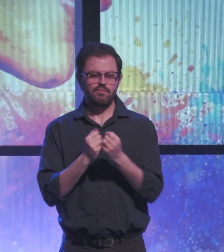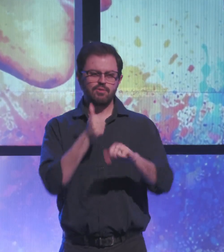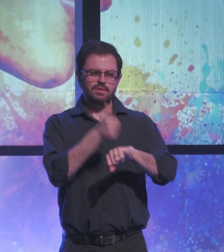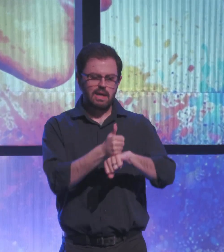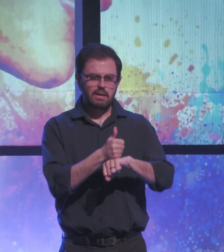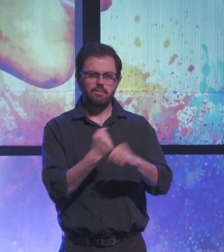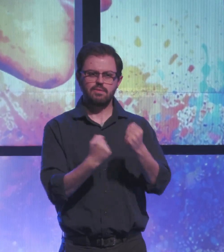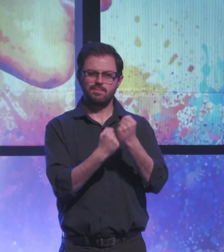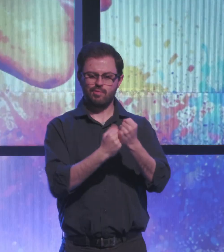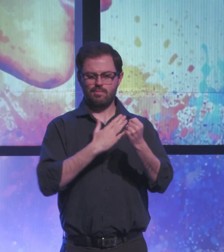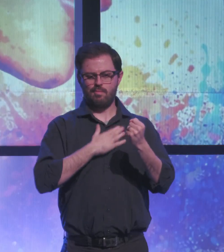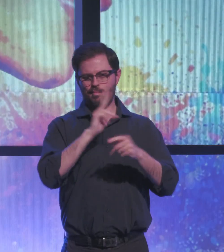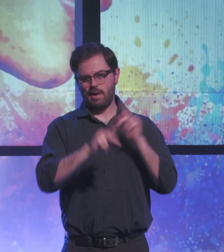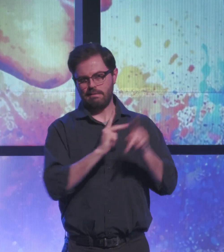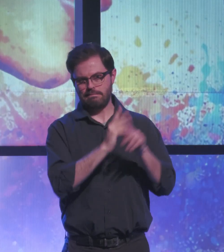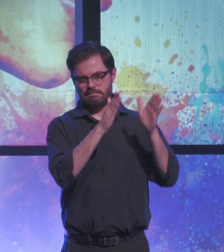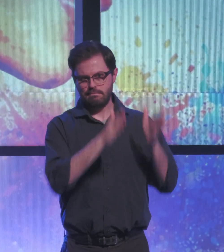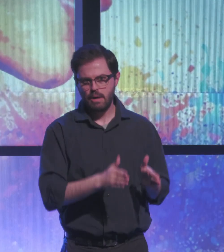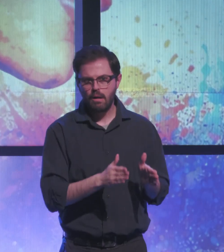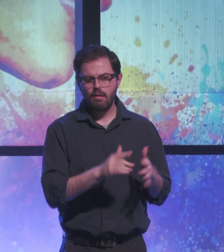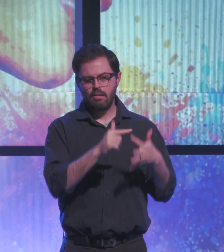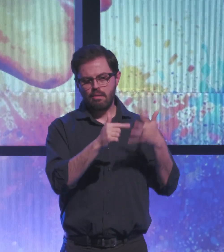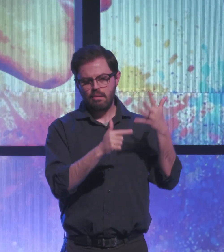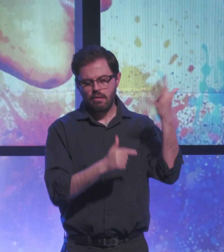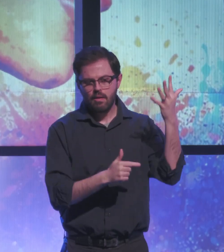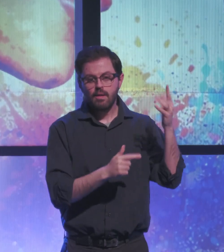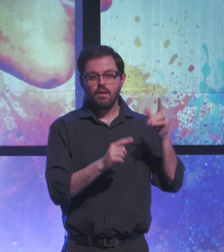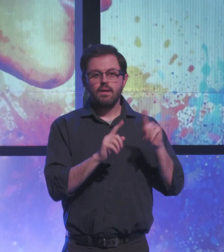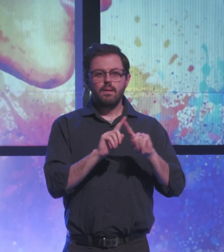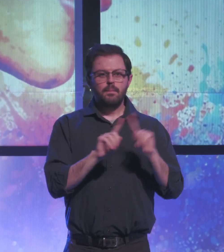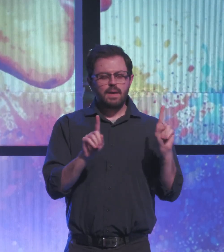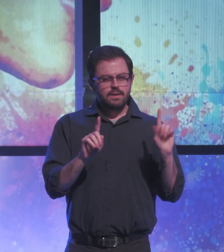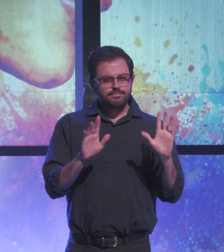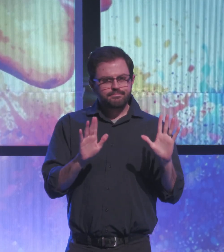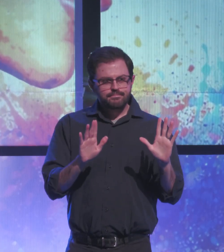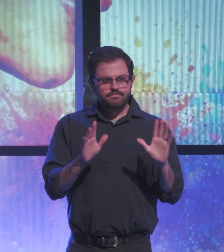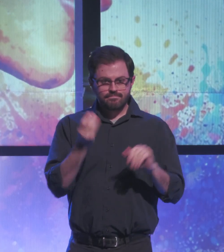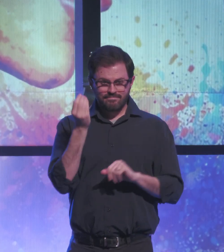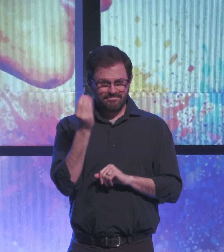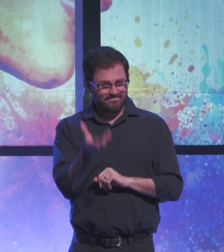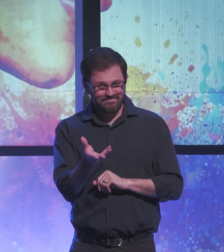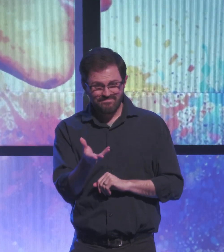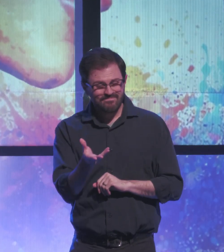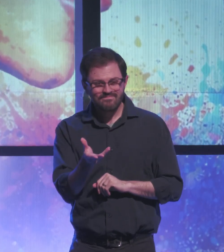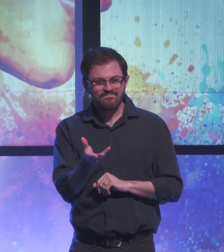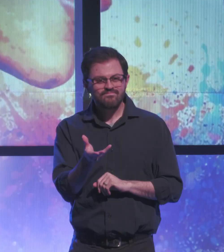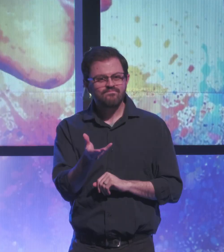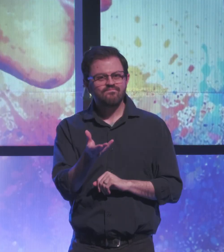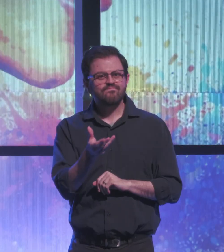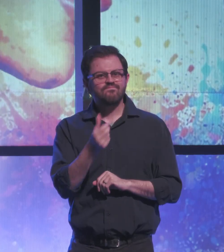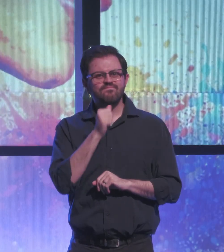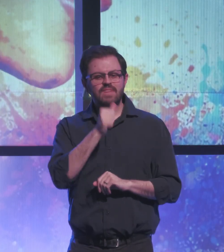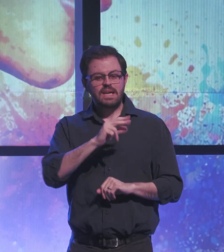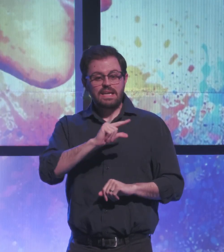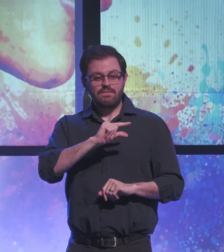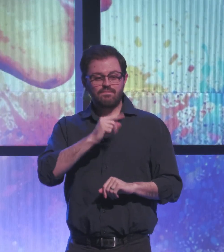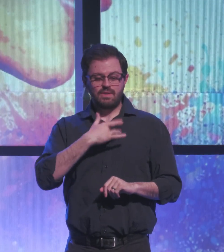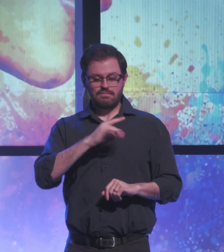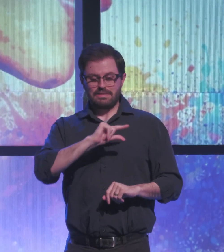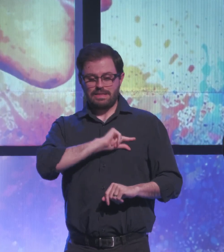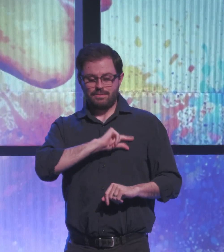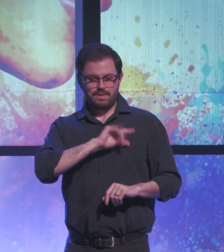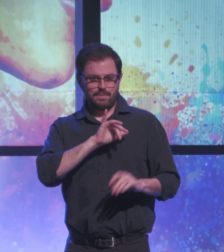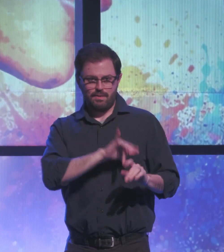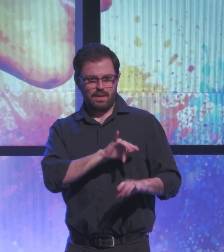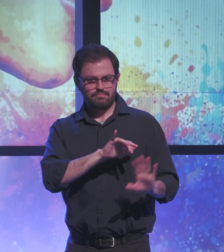things. However, I don't feel any guilt about that, by the way. I don't feel guilt myself. I recognize